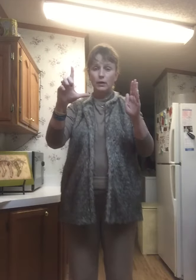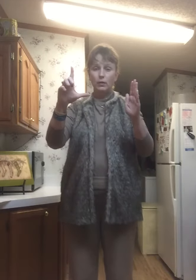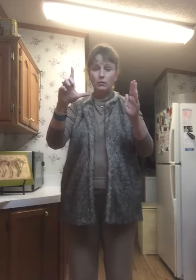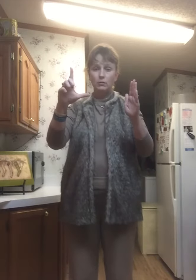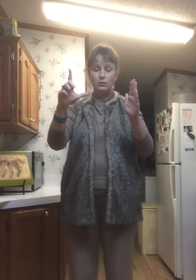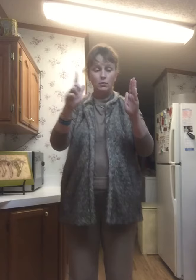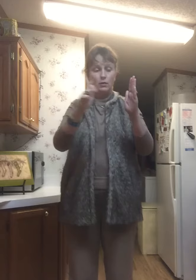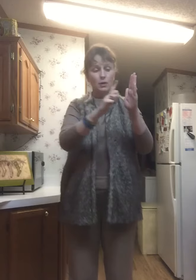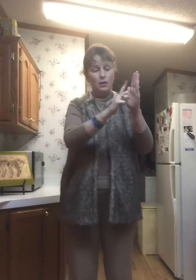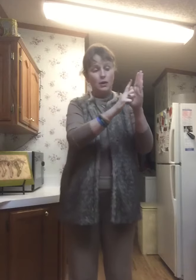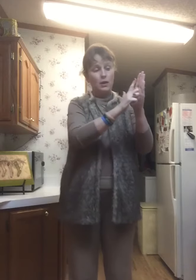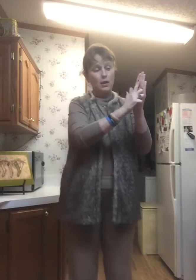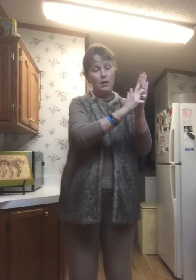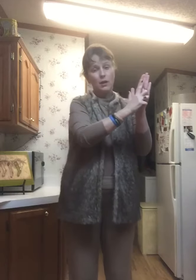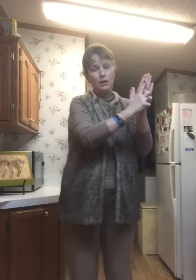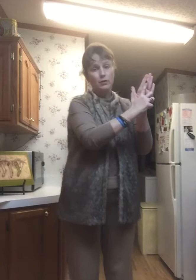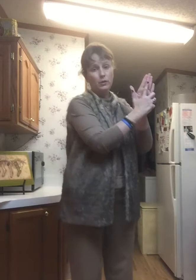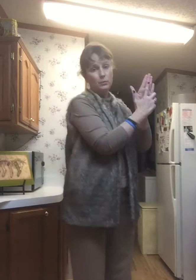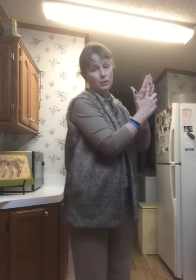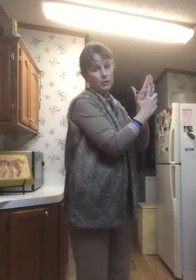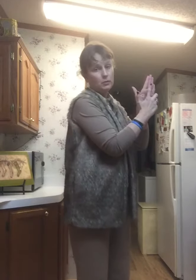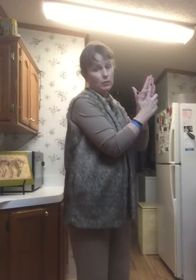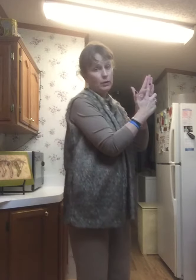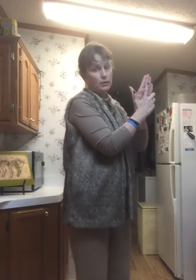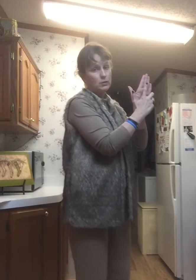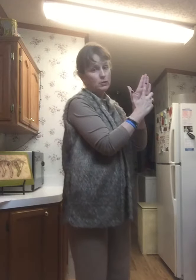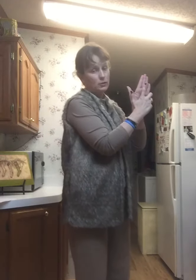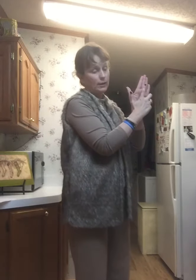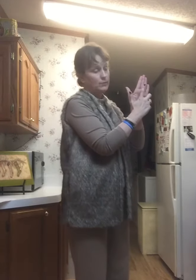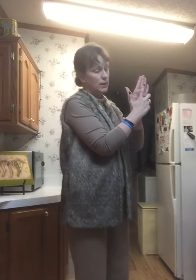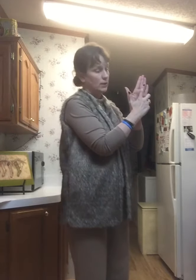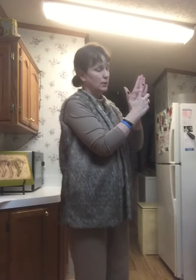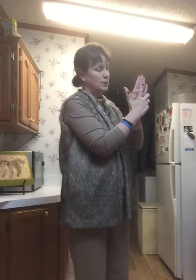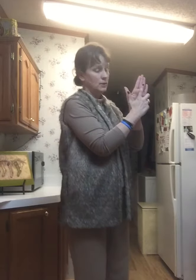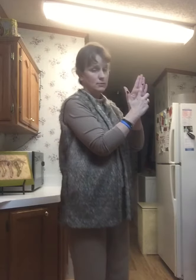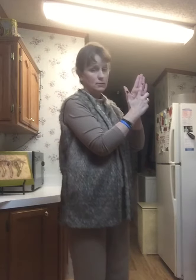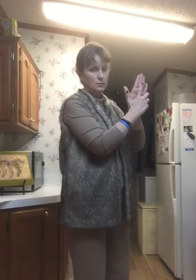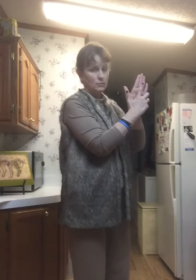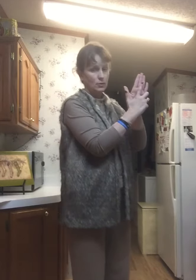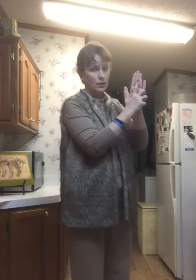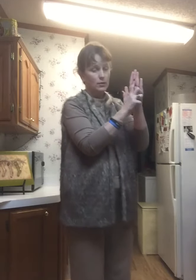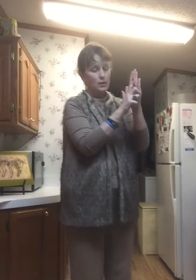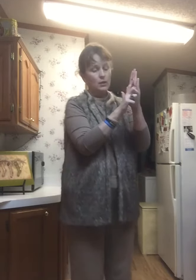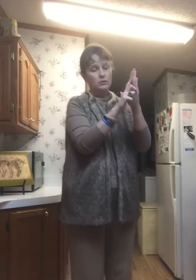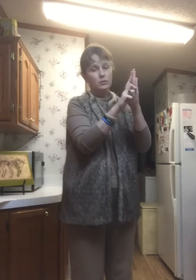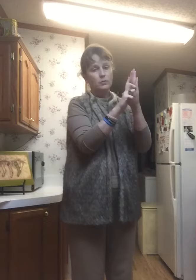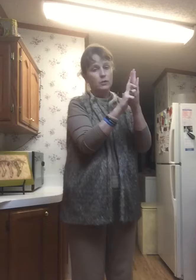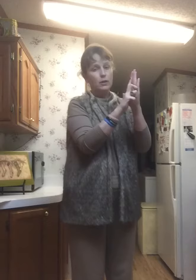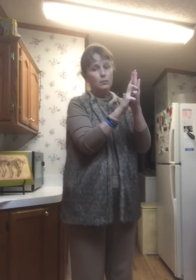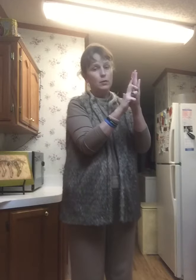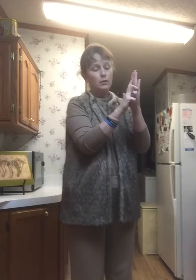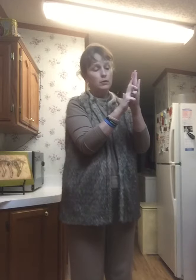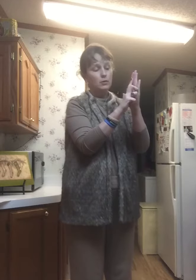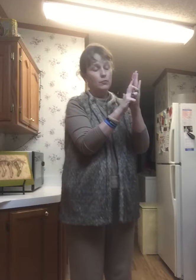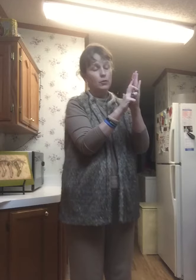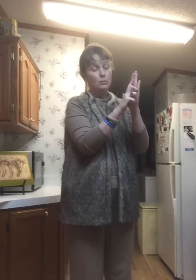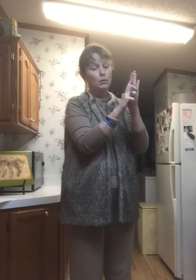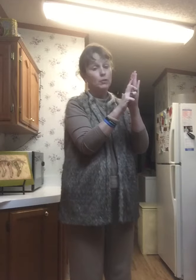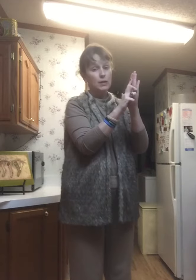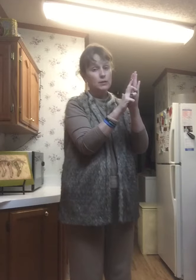L, and you're gonna put it against your left hand like this. Okay. So your thumb on both hands